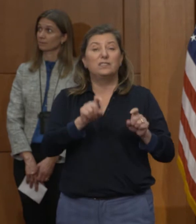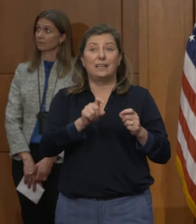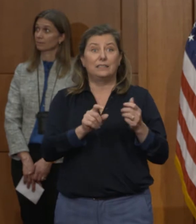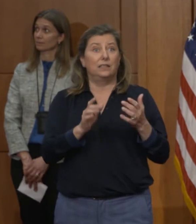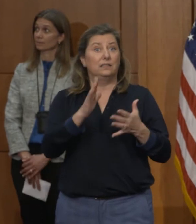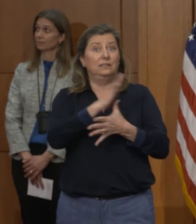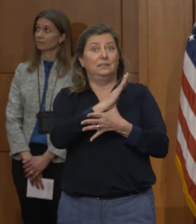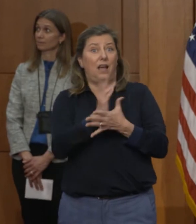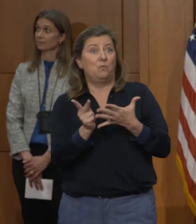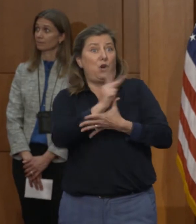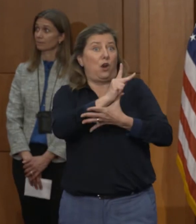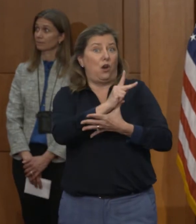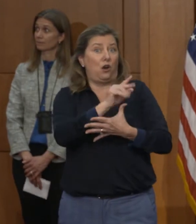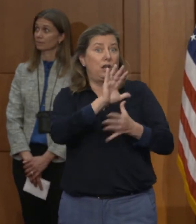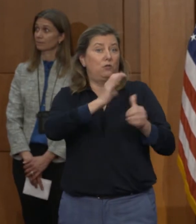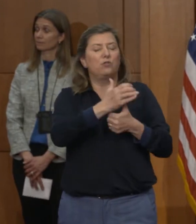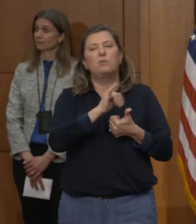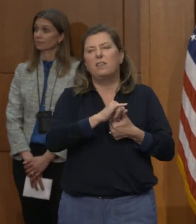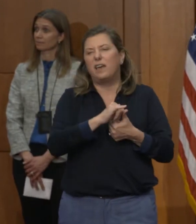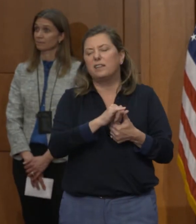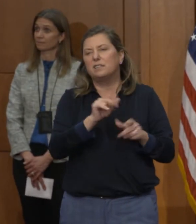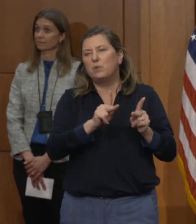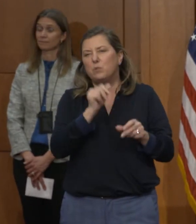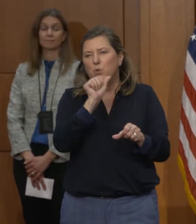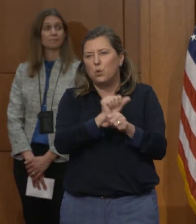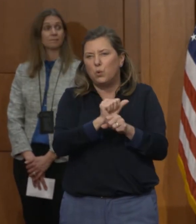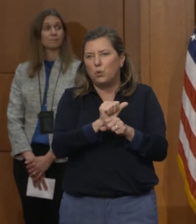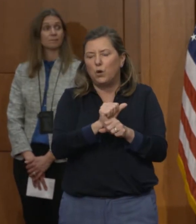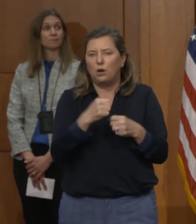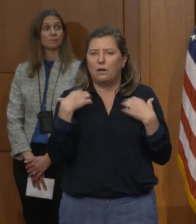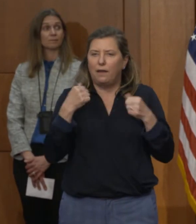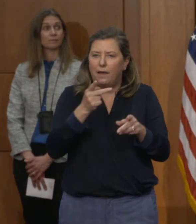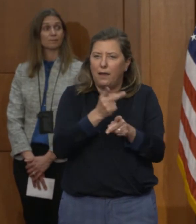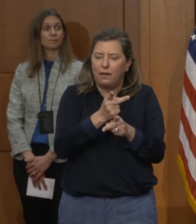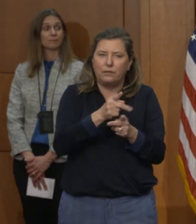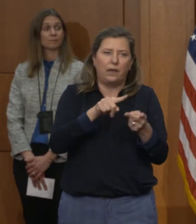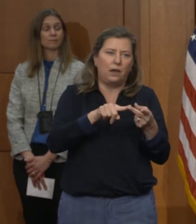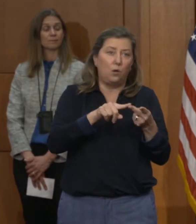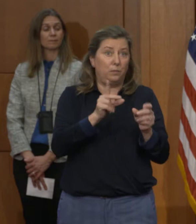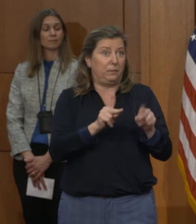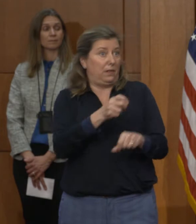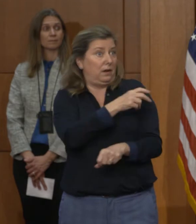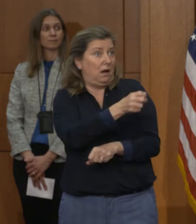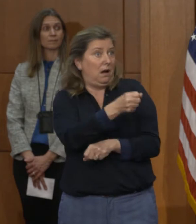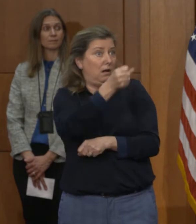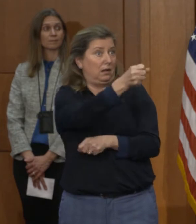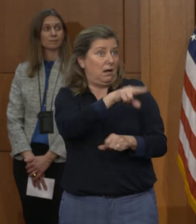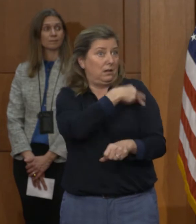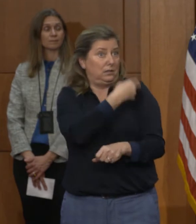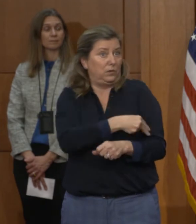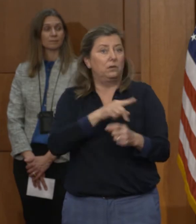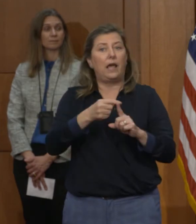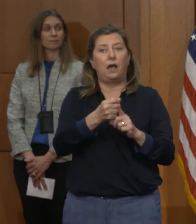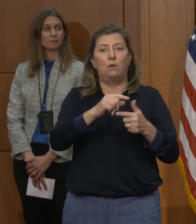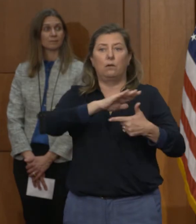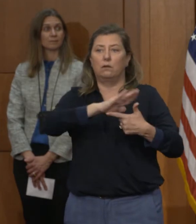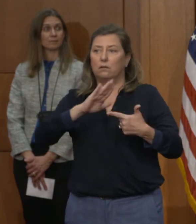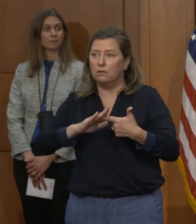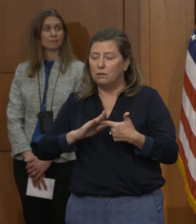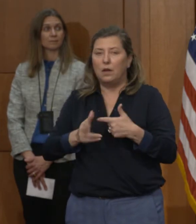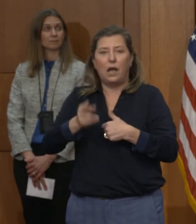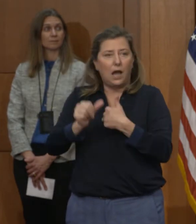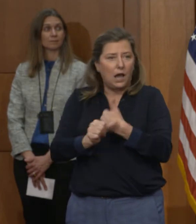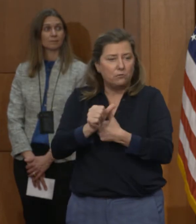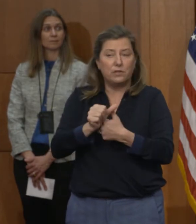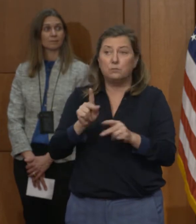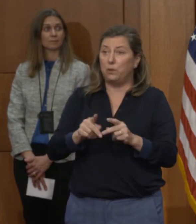group, which were healthcare workers and hospitalized people, to expanding to people who are high risk and that includes people with chronic